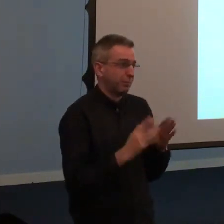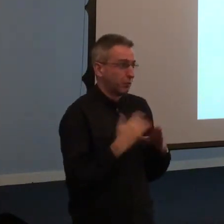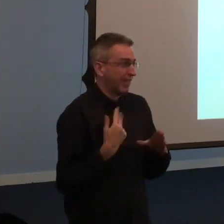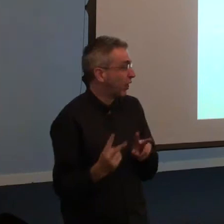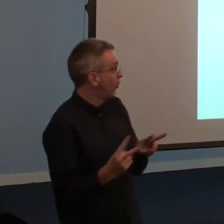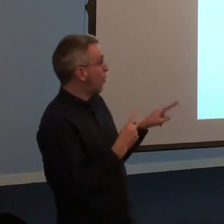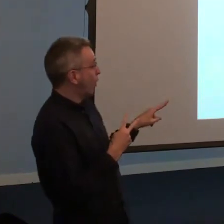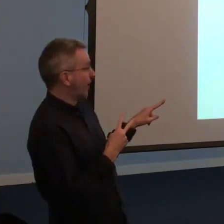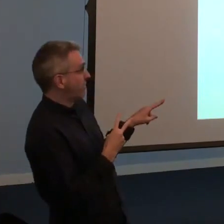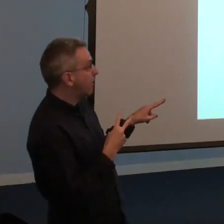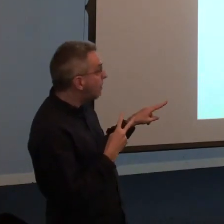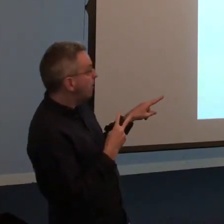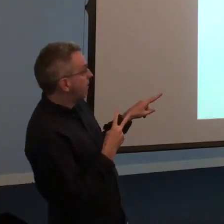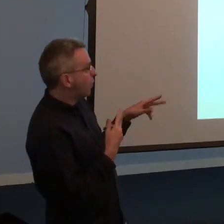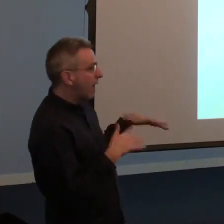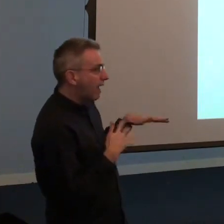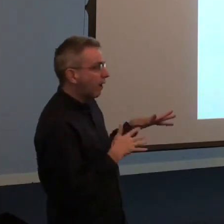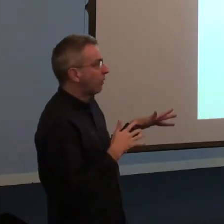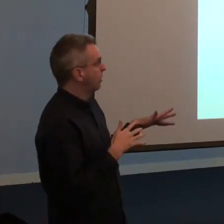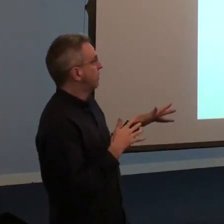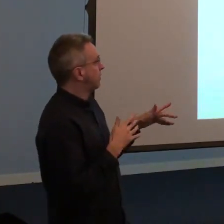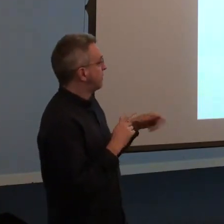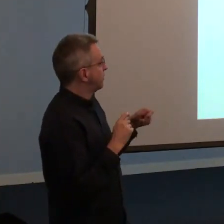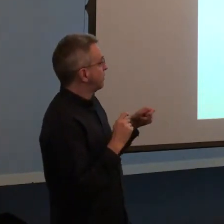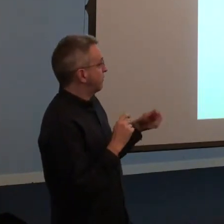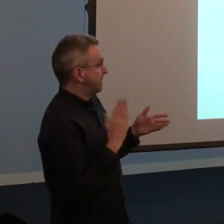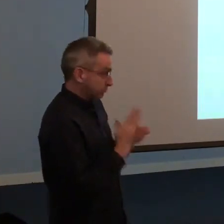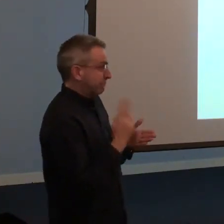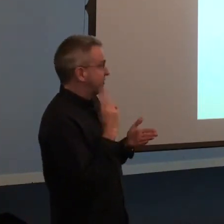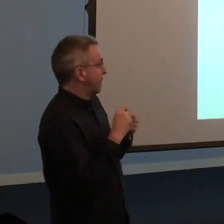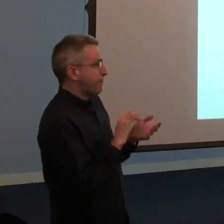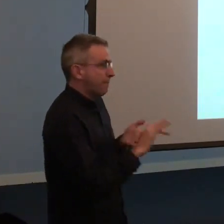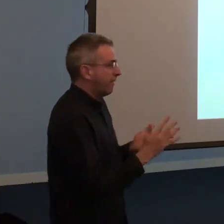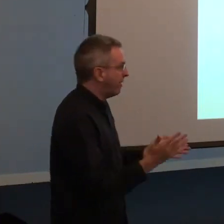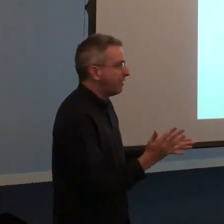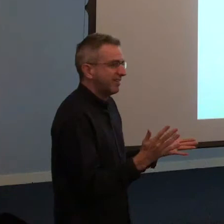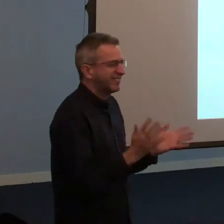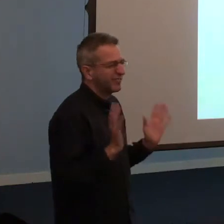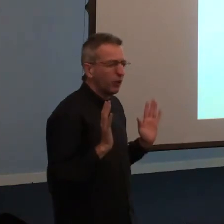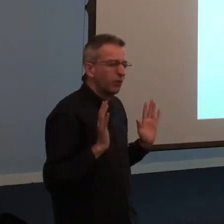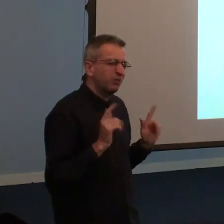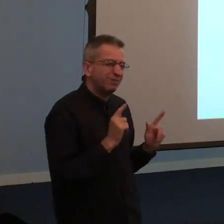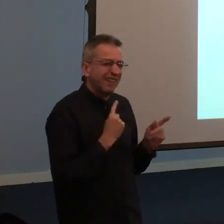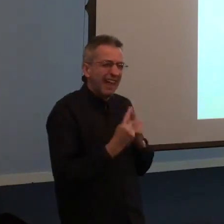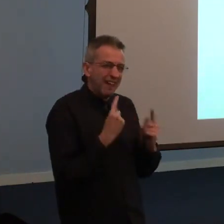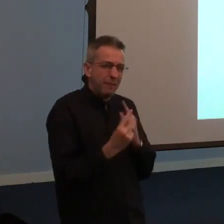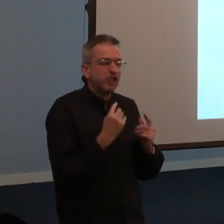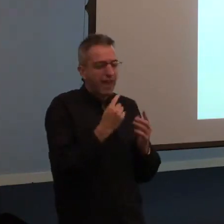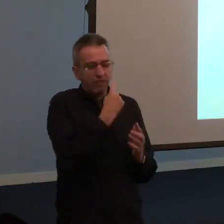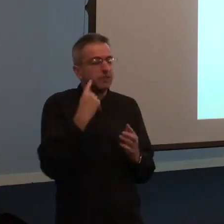So that's really information, that's the kind of information that should be given. But the headline is always that deafness has become cured and is being wiped out.